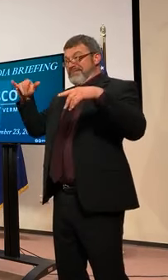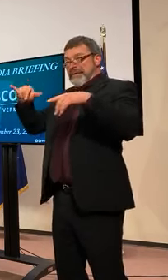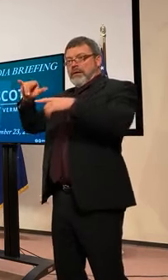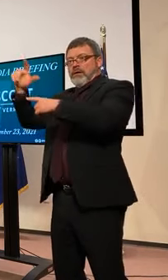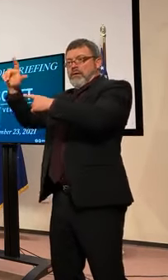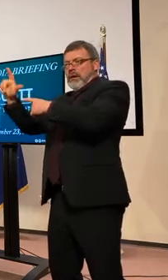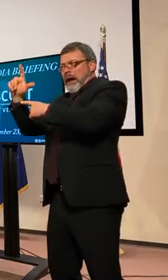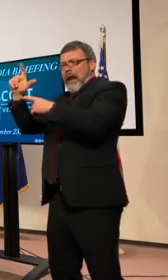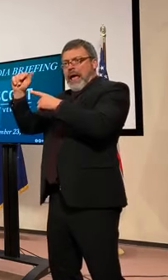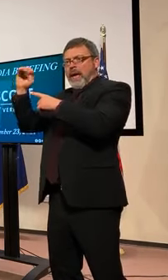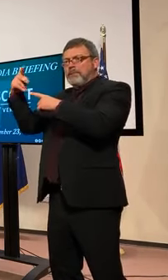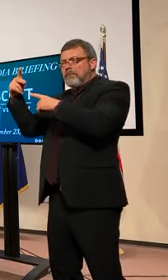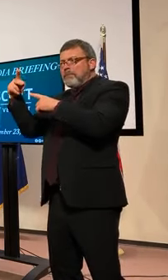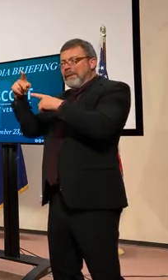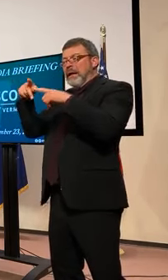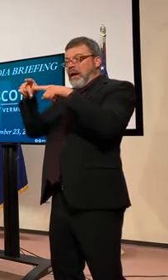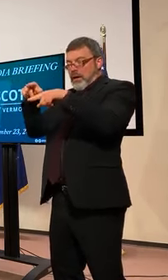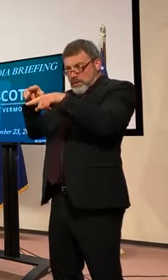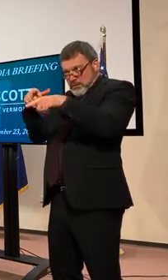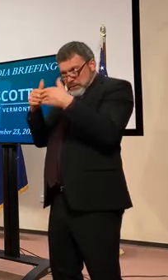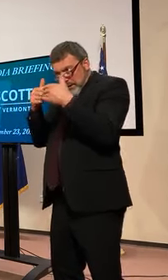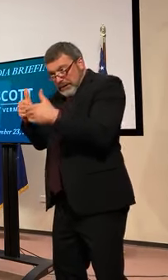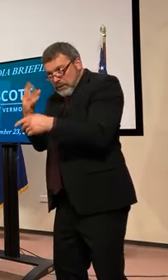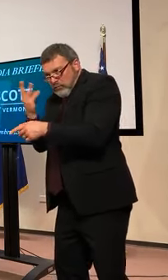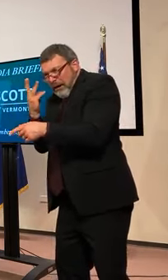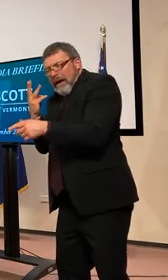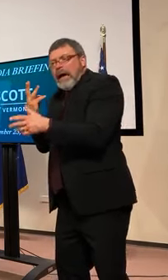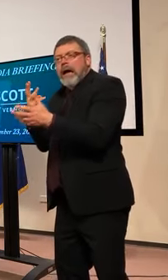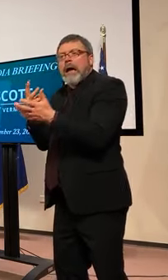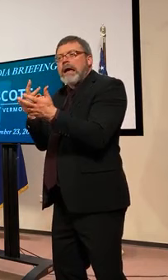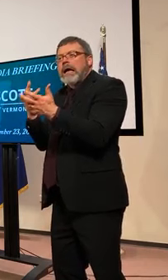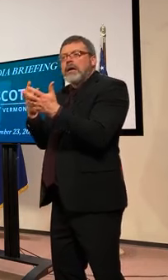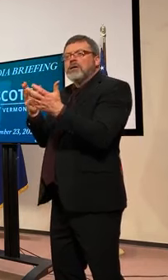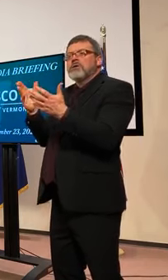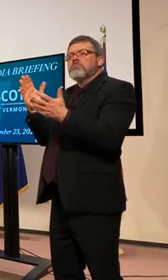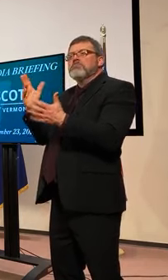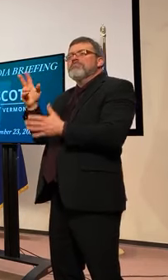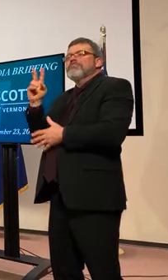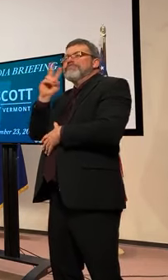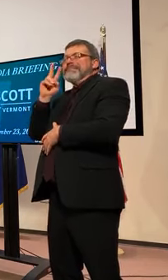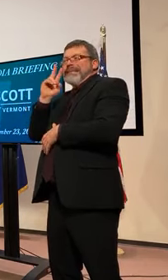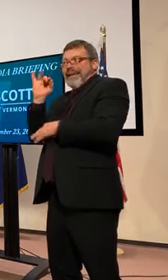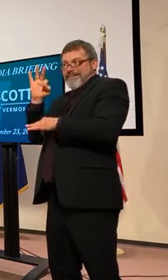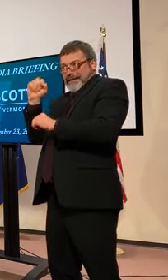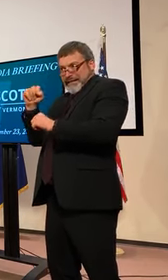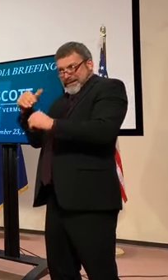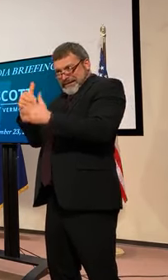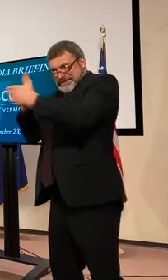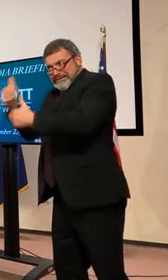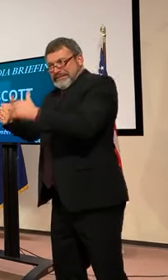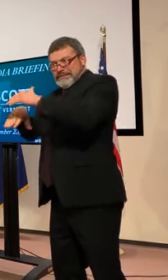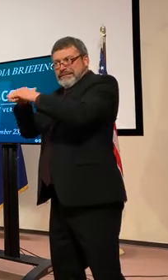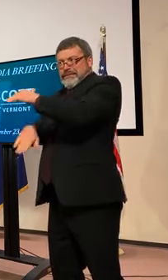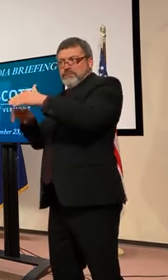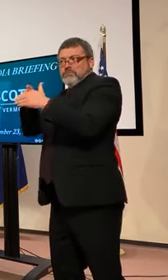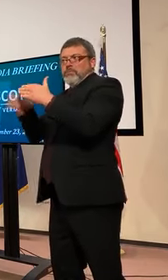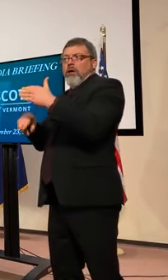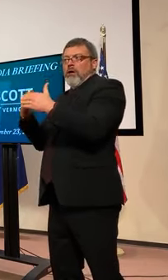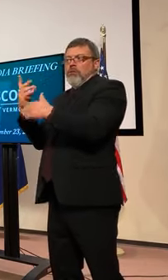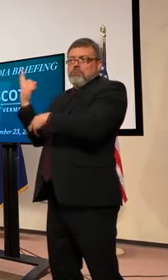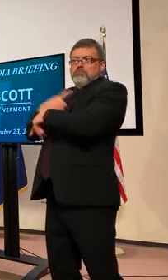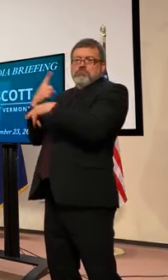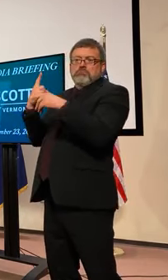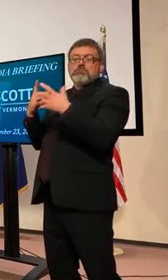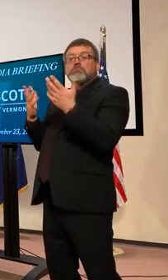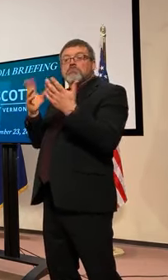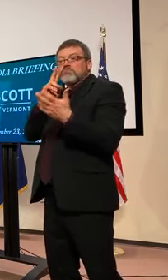as a sort of a test run on Wednesday on the LAMP technology. So, you know, everything will